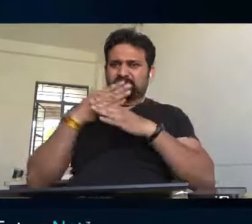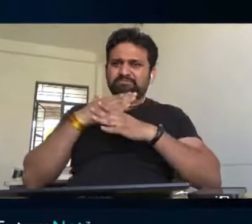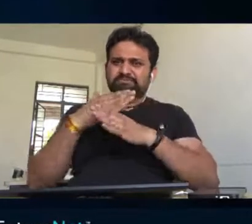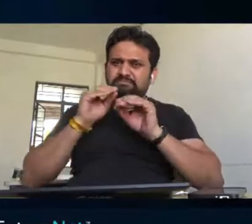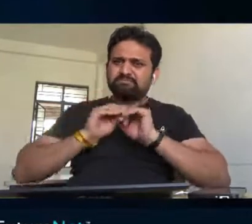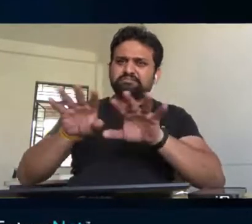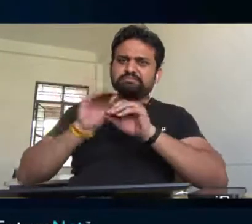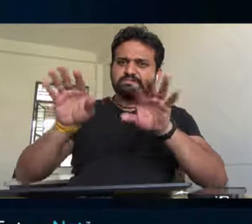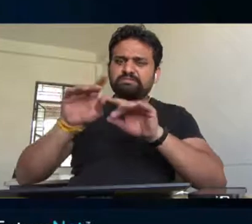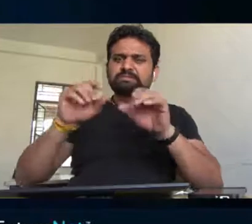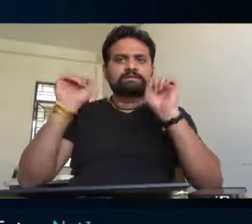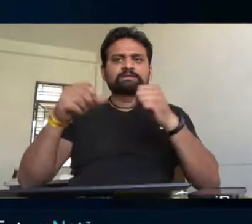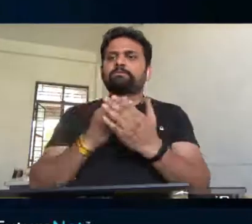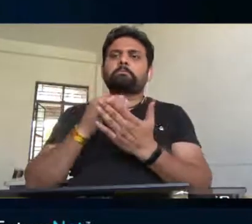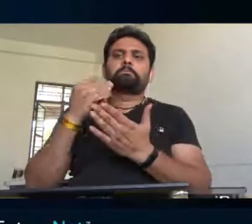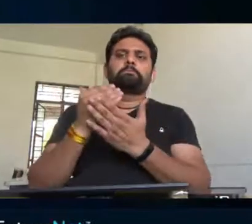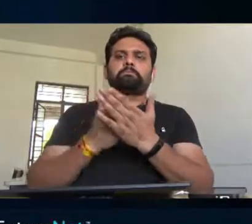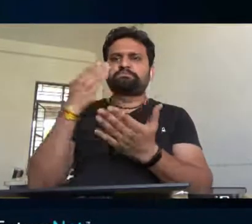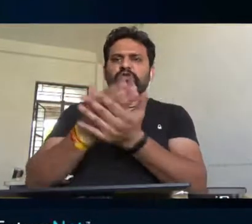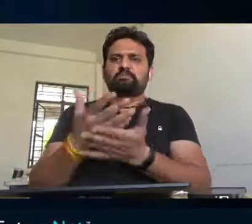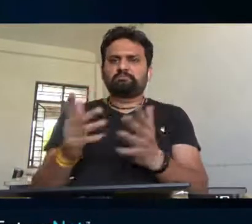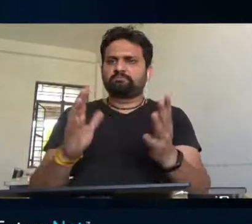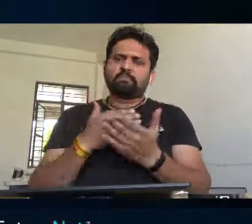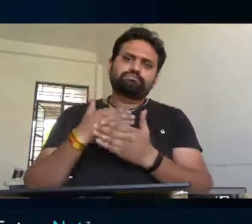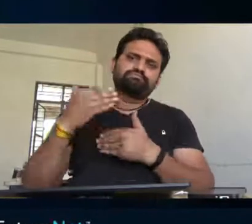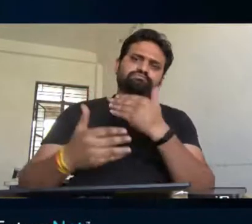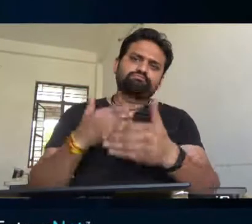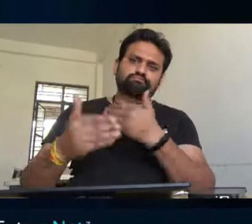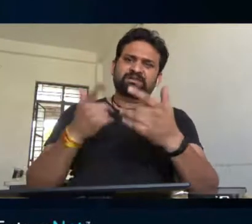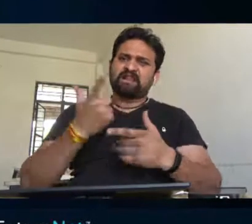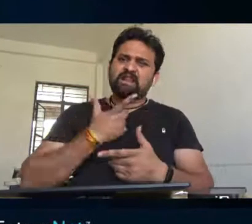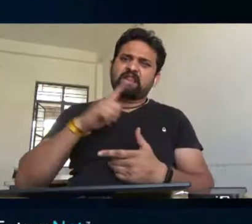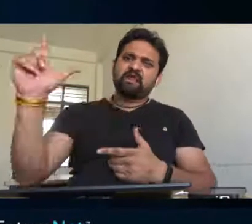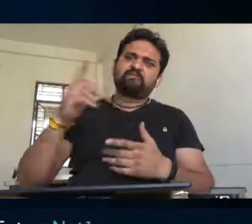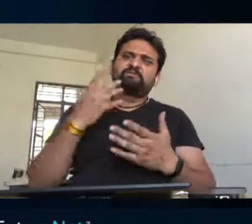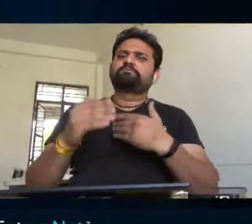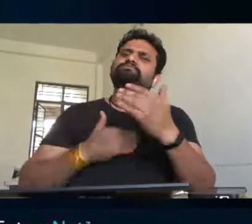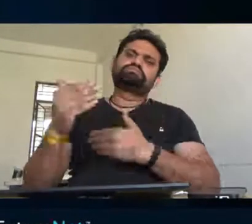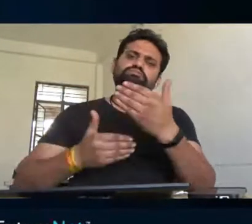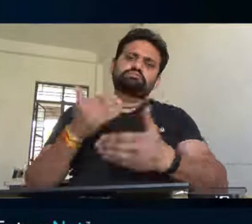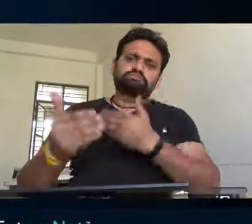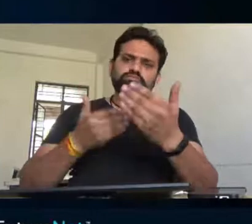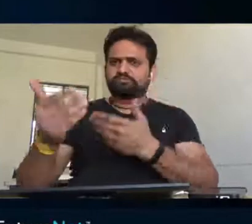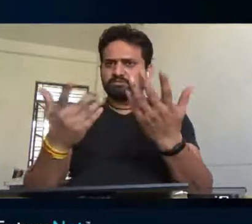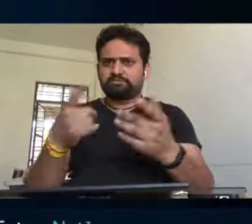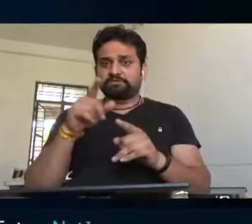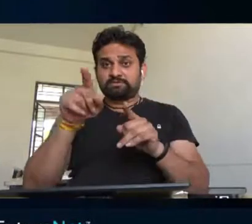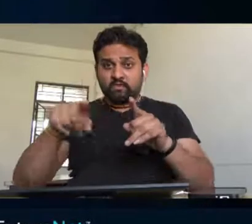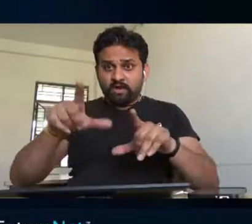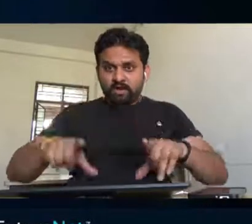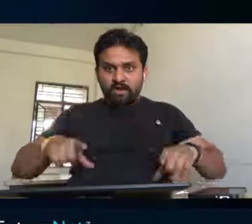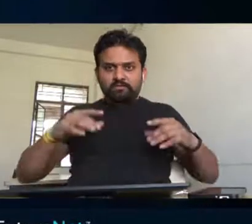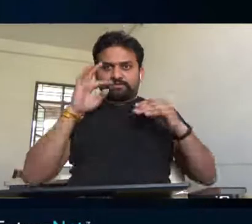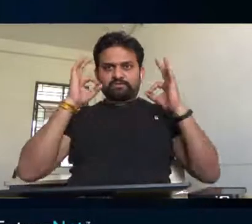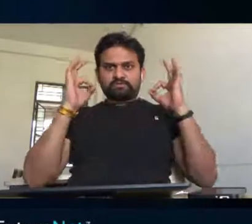about FutureNet and Matrix, and about Futuro Network. And believe me, we will have a rocket at the